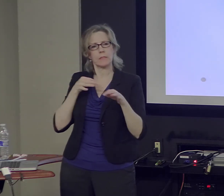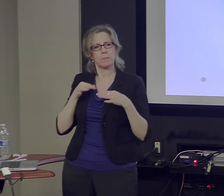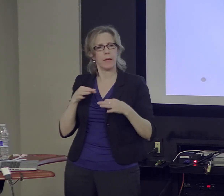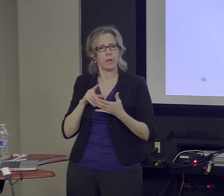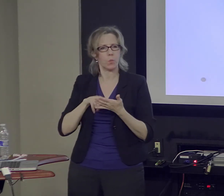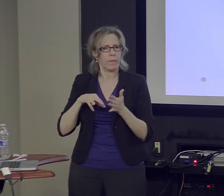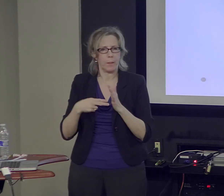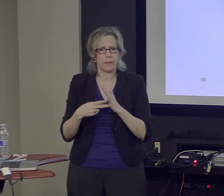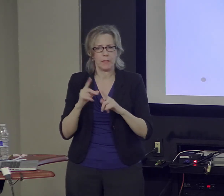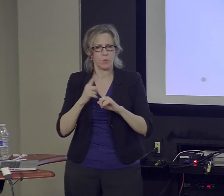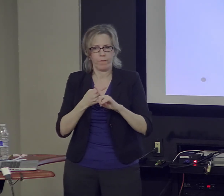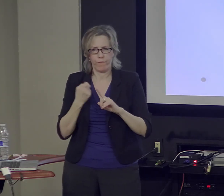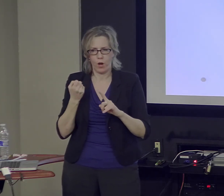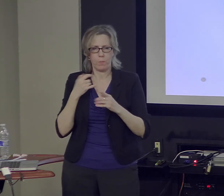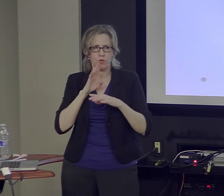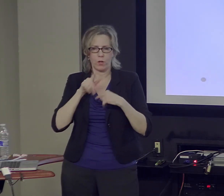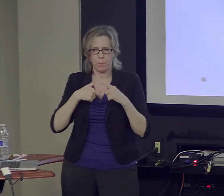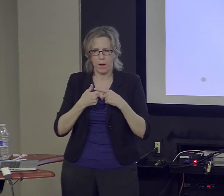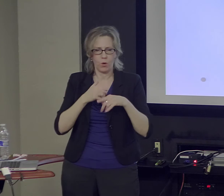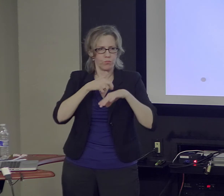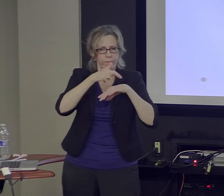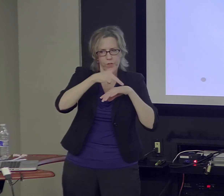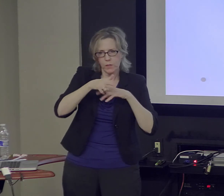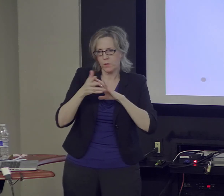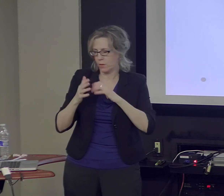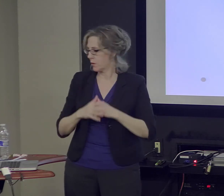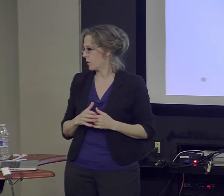or items meant, what they were referring to.